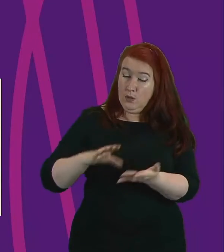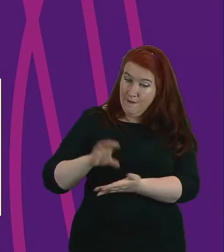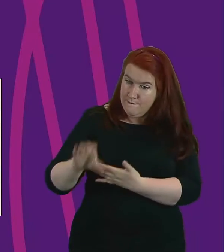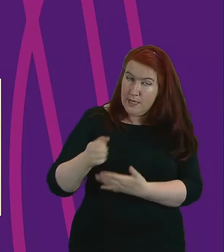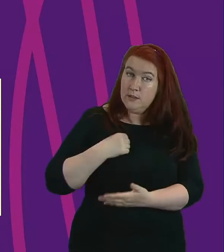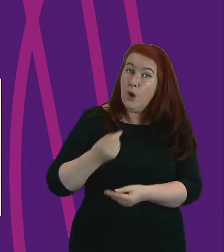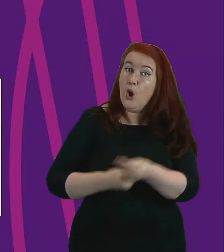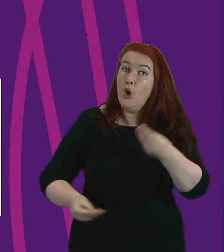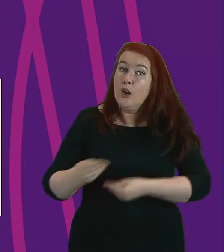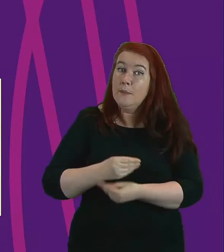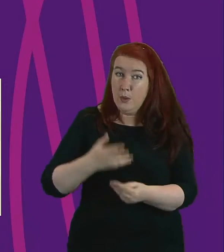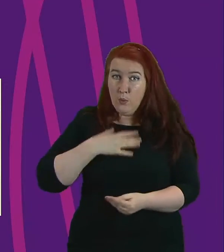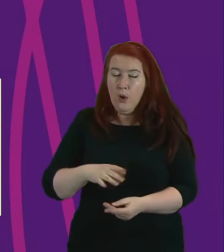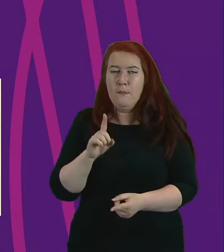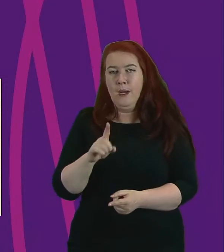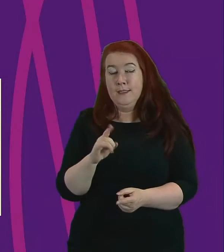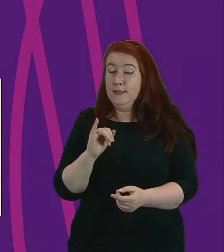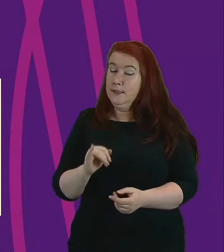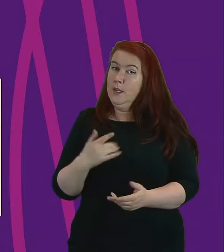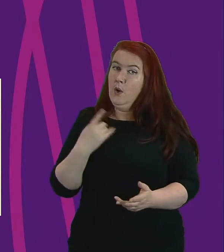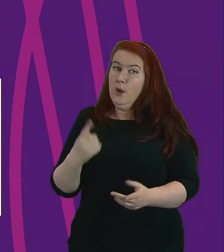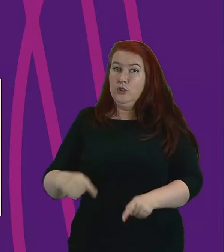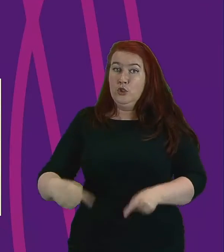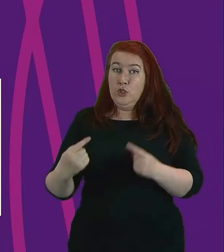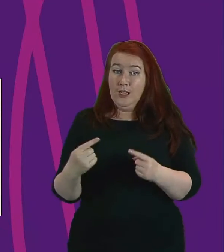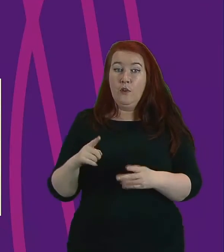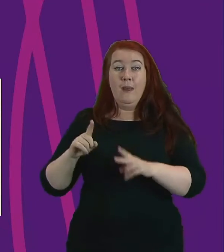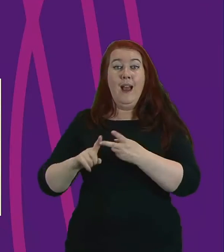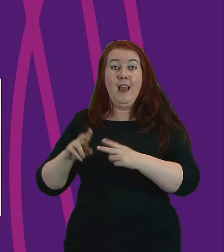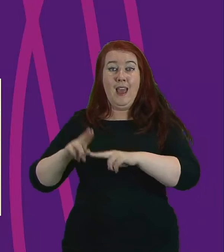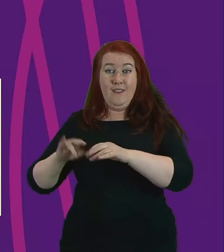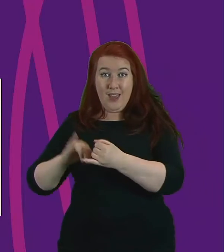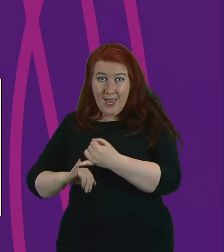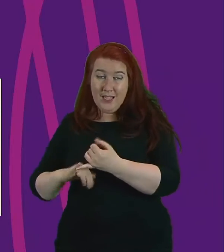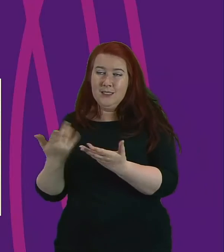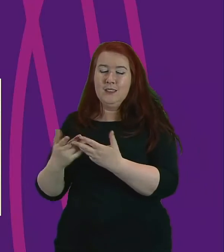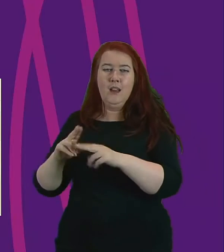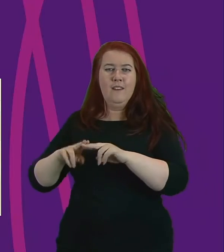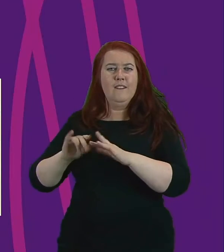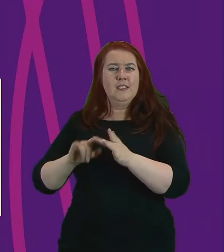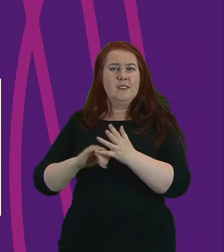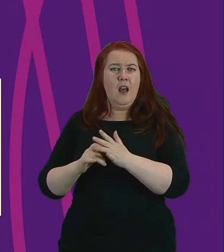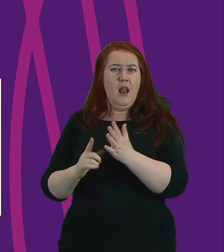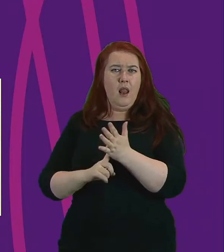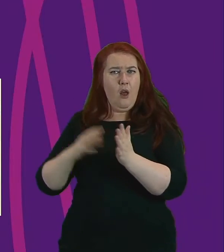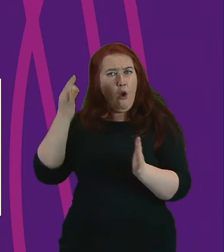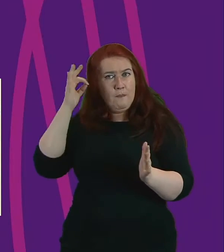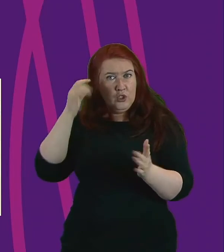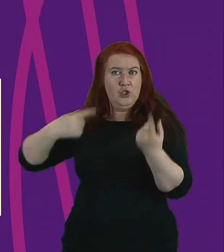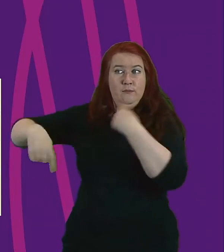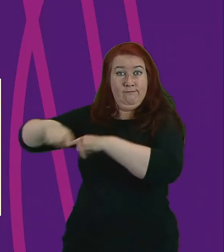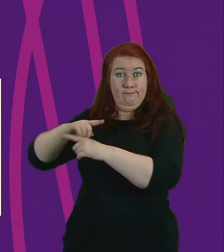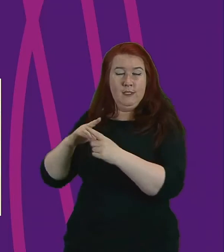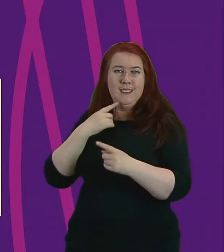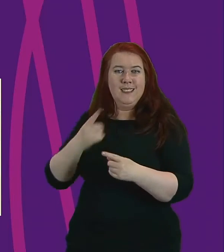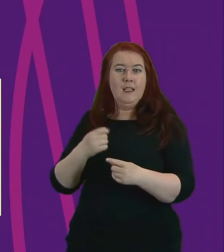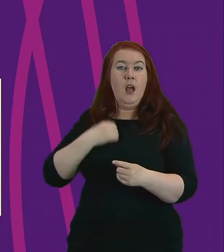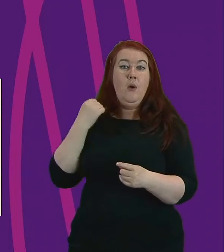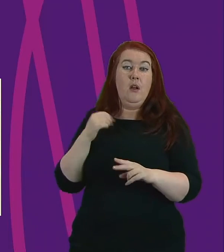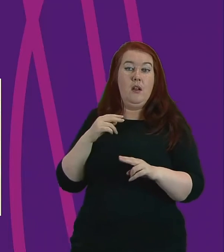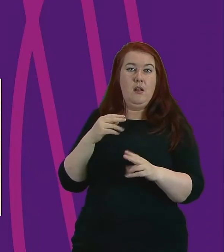forward together. But one of the challenges identified by the IFS, the Fiscal Commission and many others is how our fiscal powers right